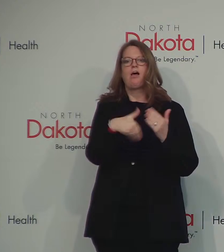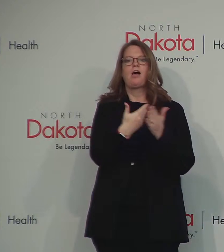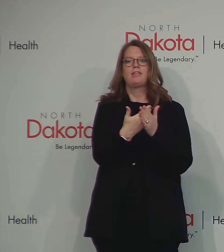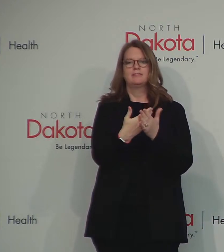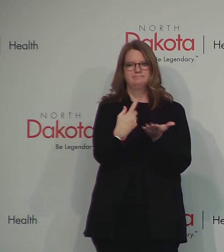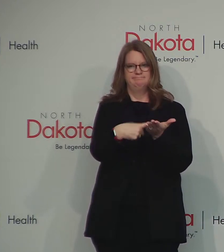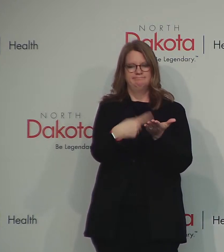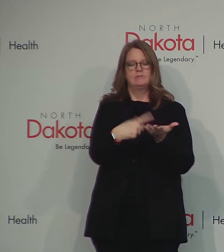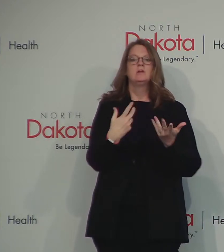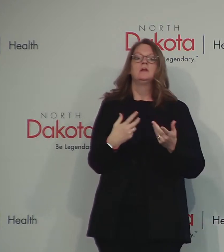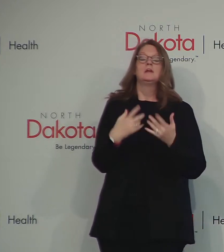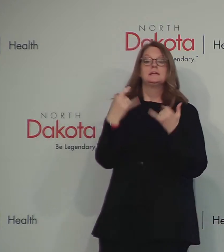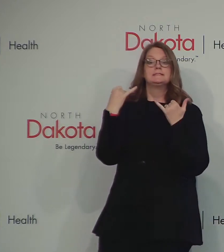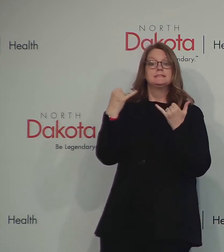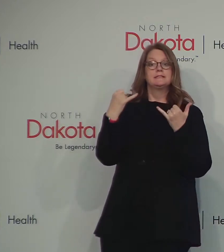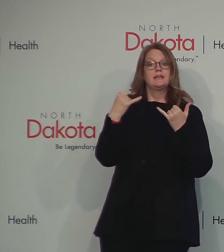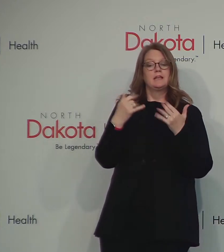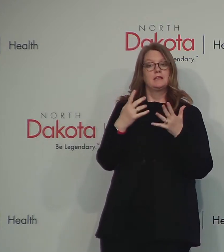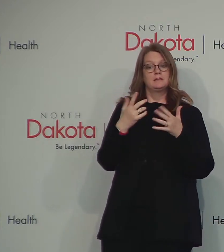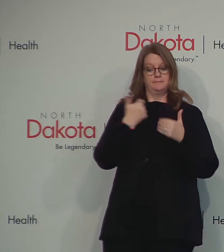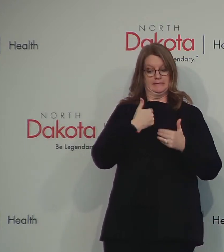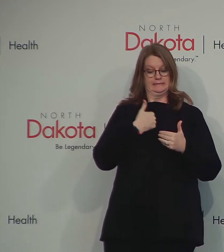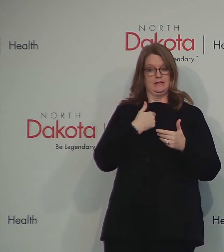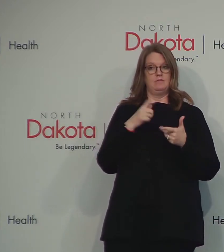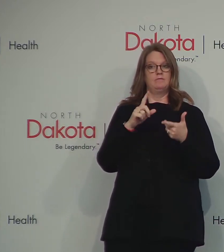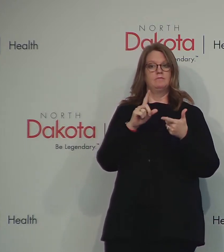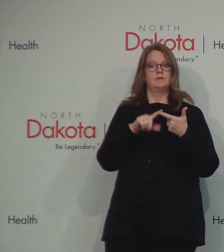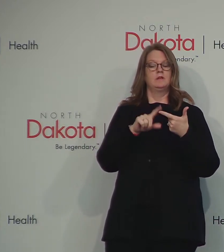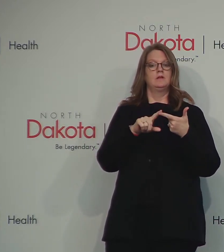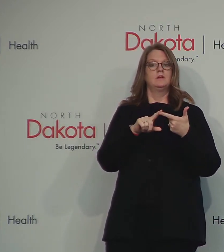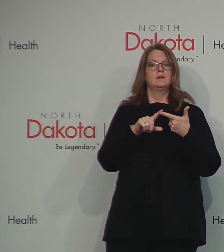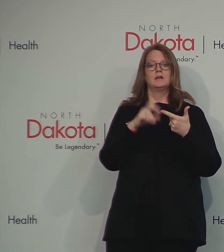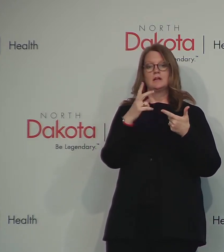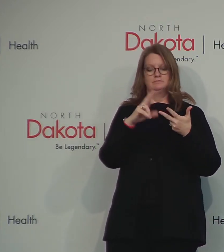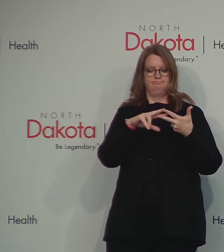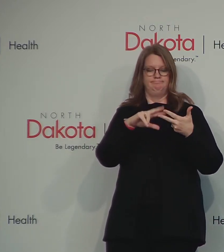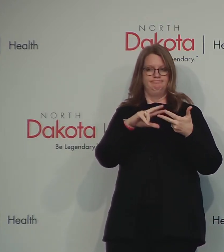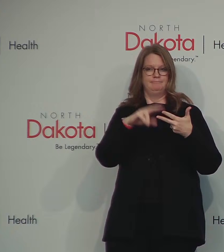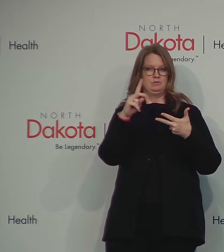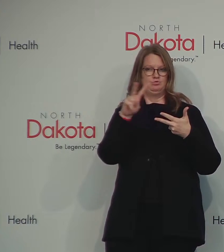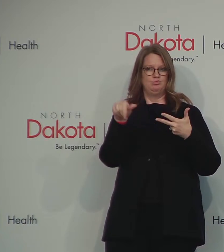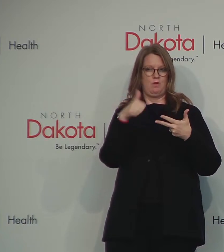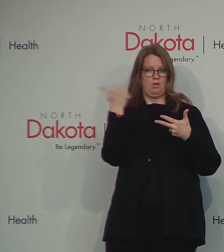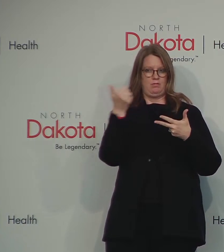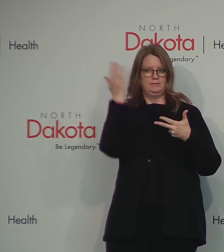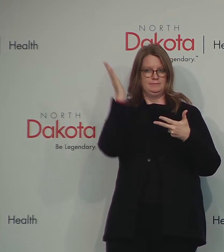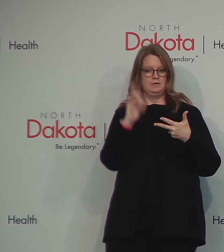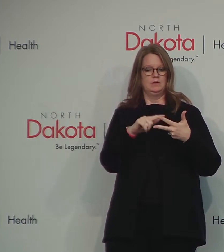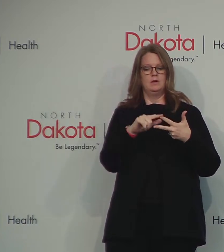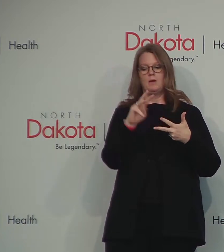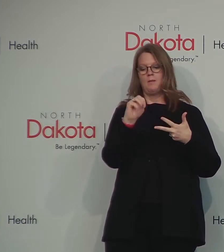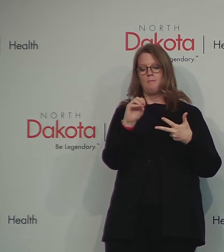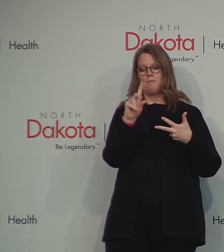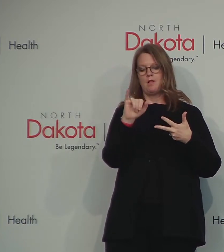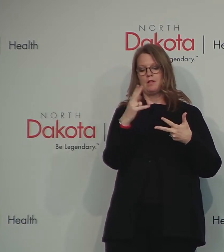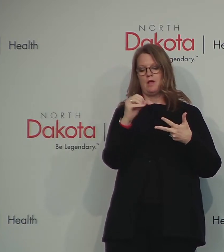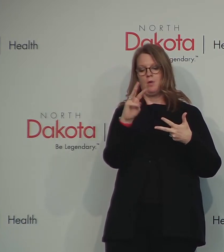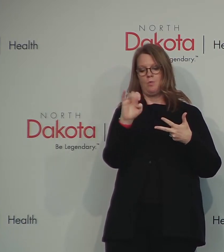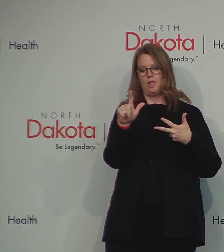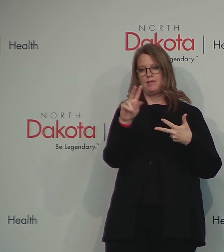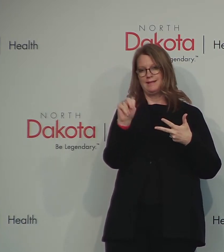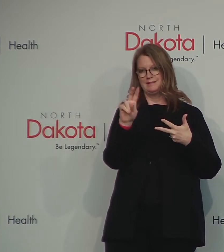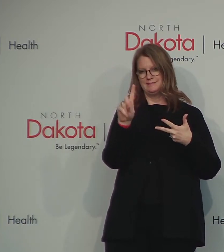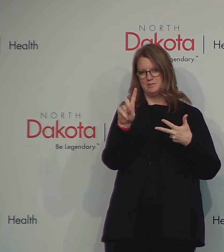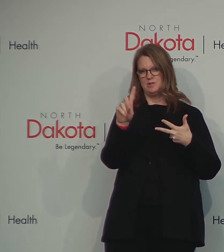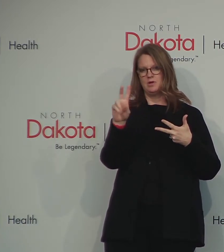us. Today we've got, in addition to myself, we've got two other scheduled speakers, Molly Howell, who's the North Dakota Department of